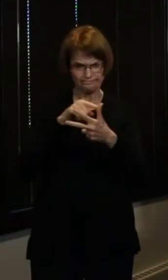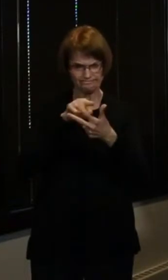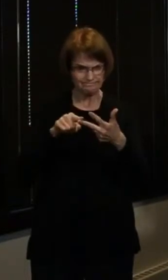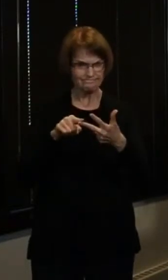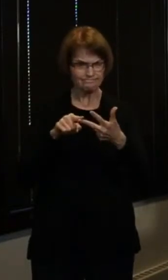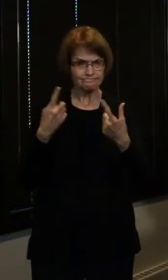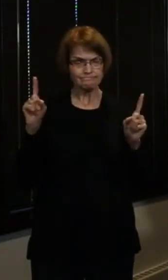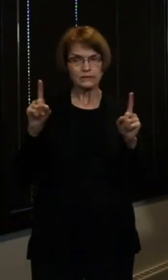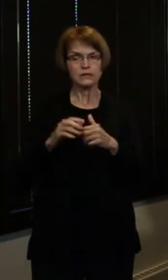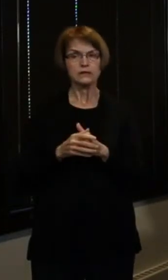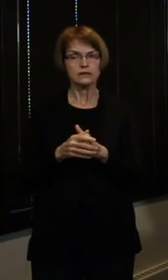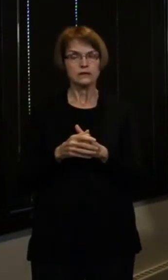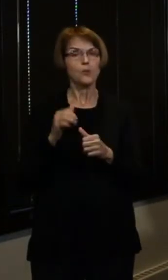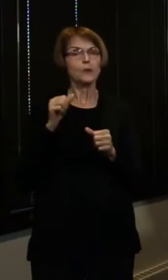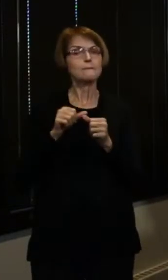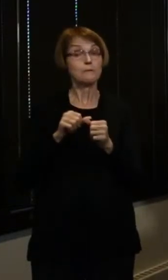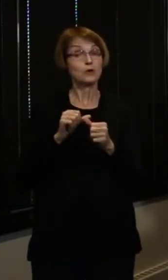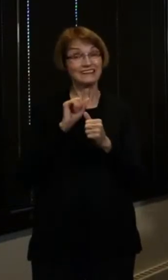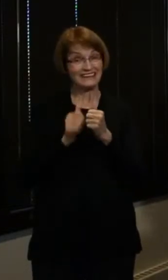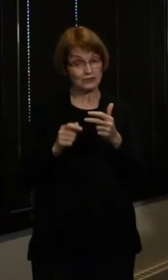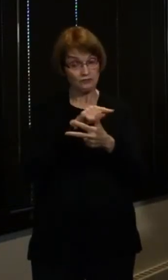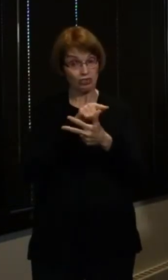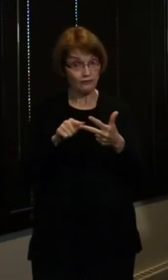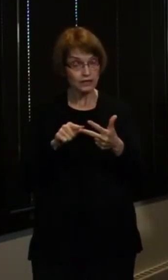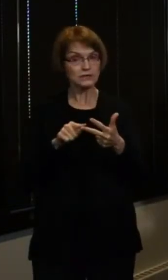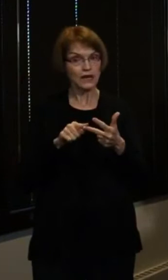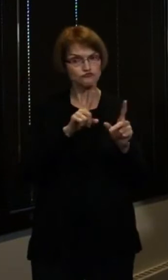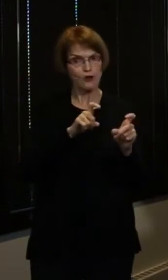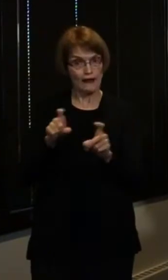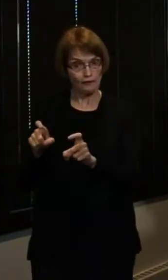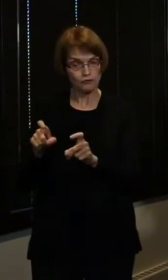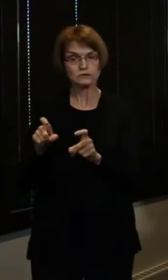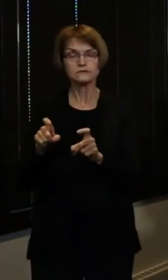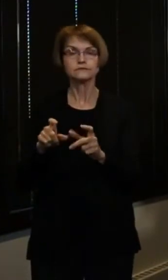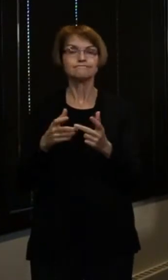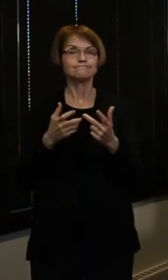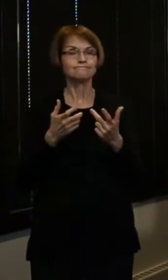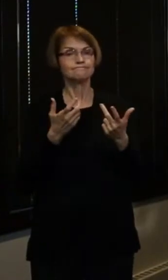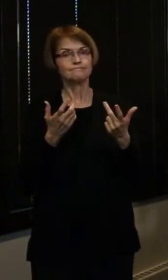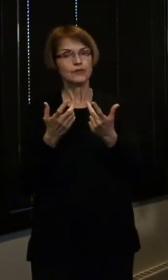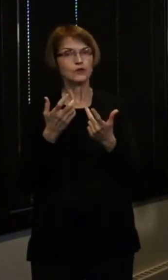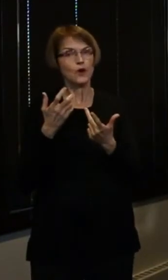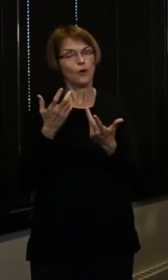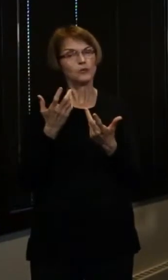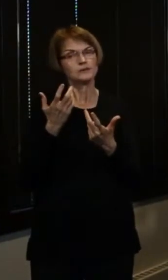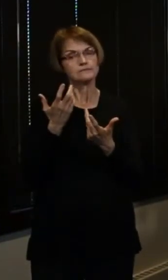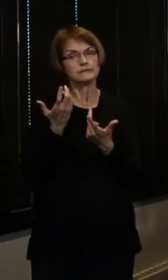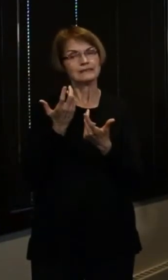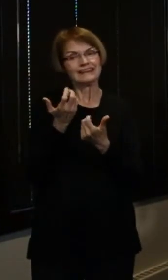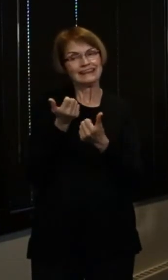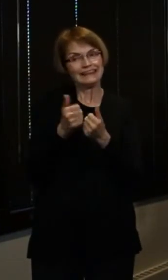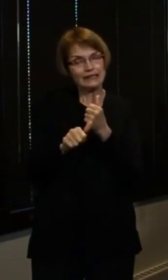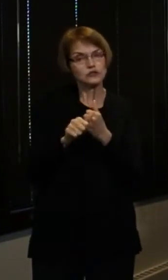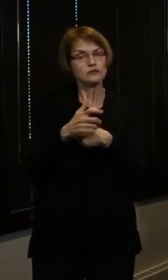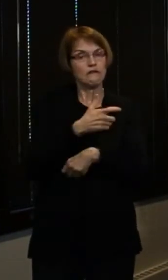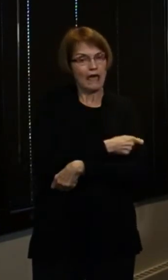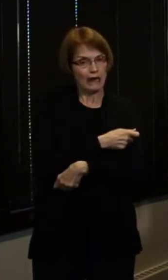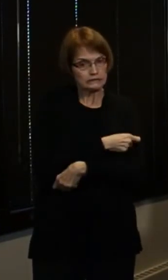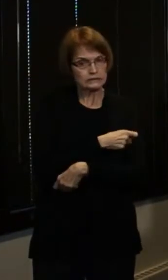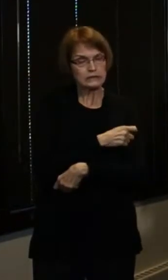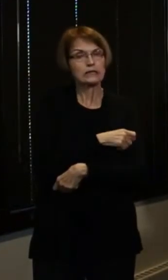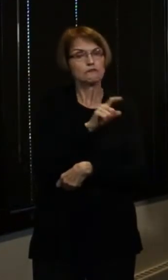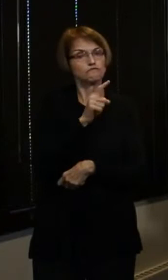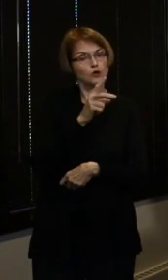trials. So the mRNA vaccines had different primary and secondary endpoints in their